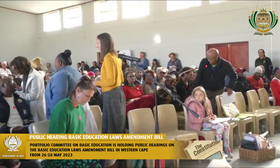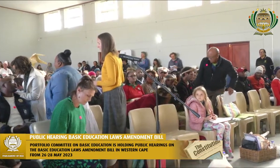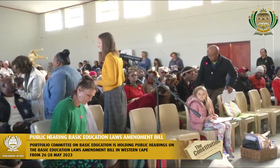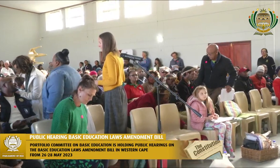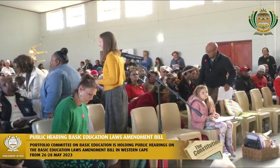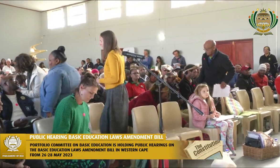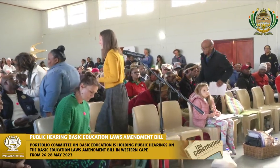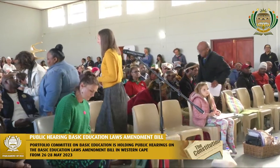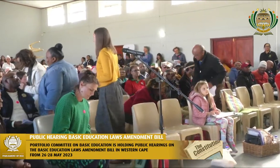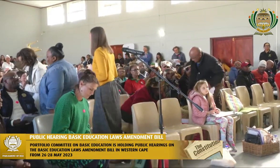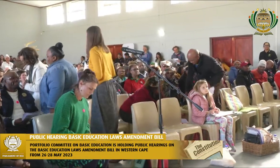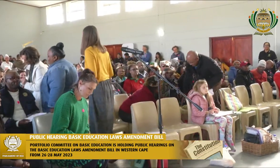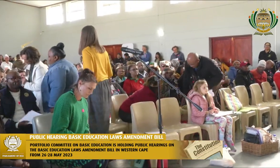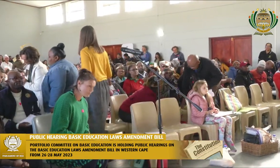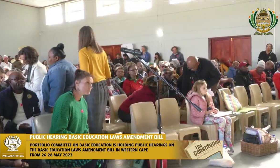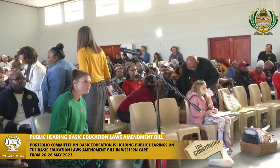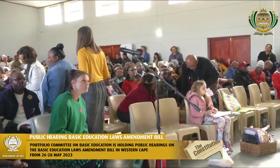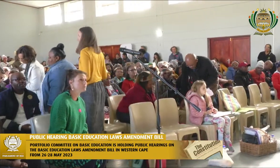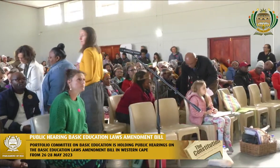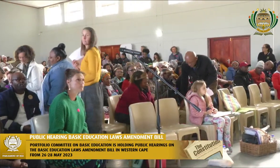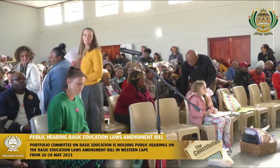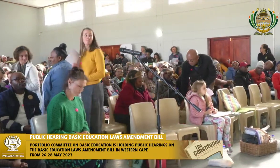to speak, and you tell us whether you